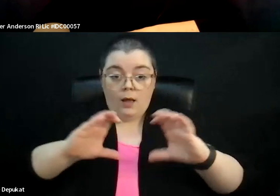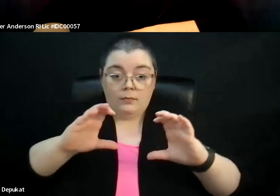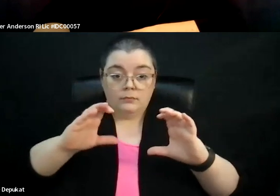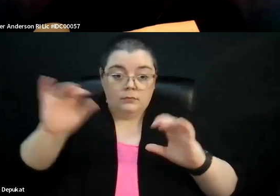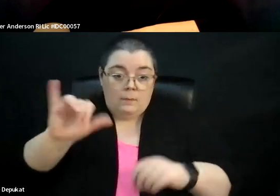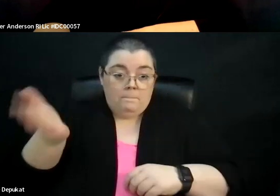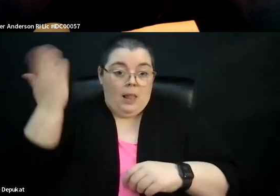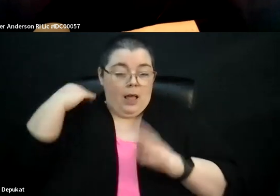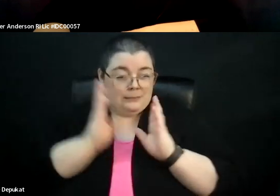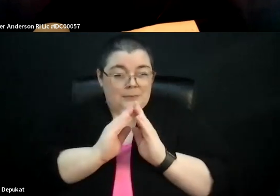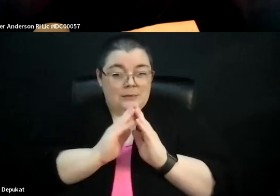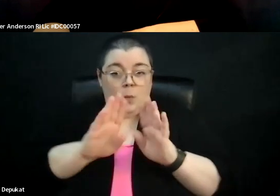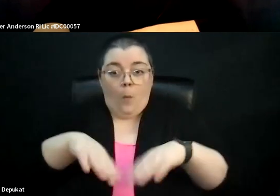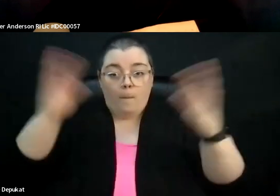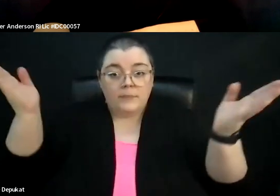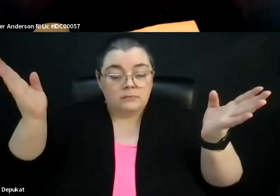do you want to have the chat open like the last meeting,